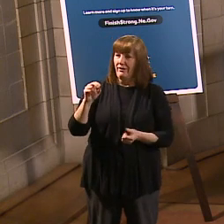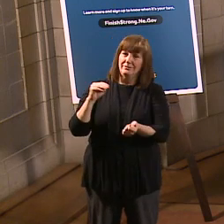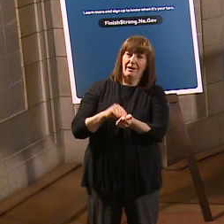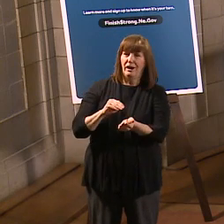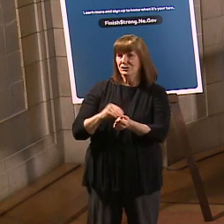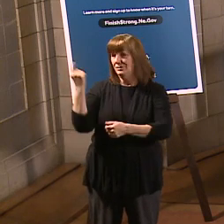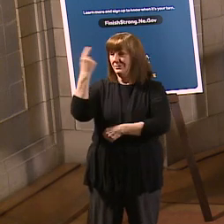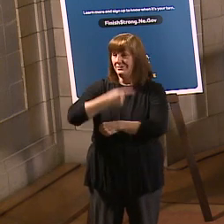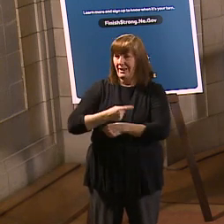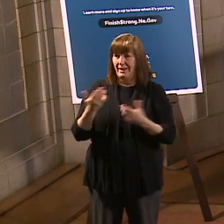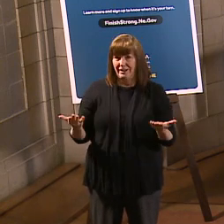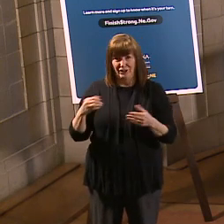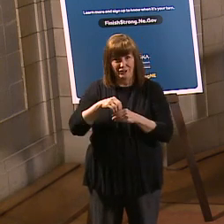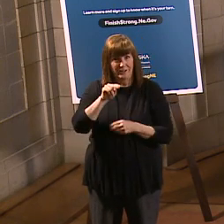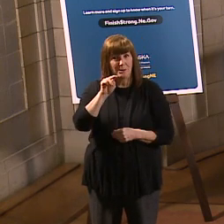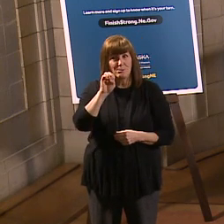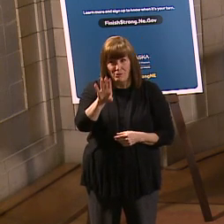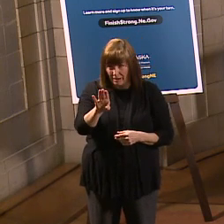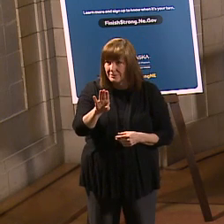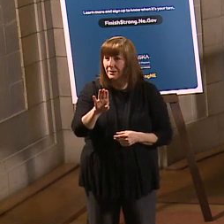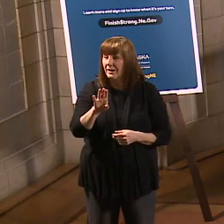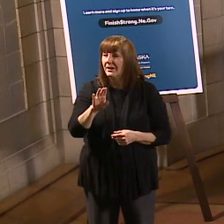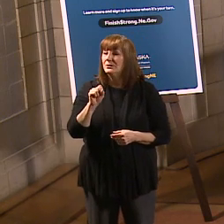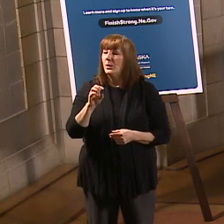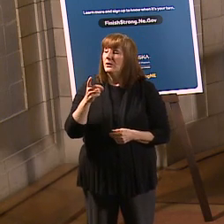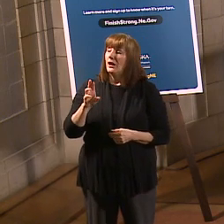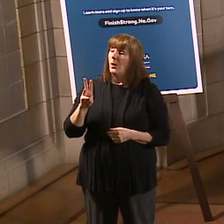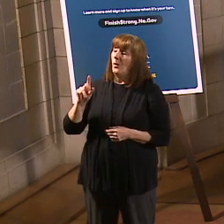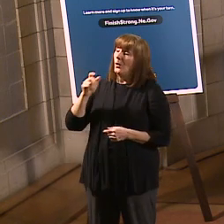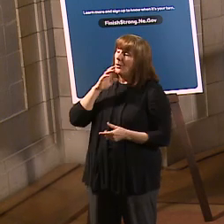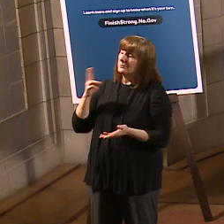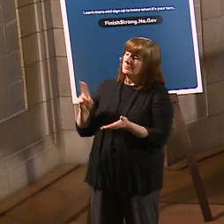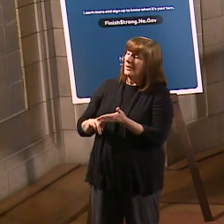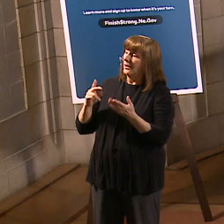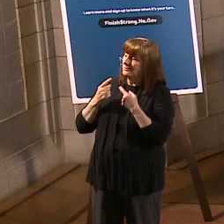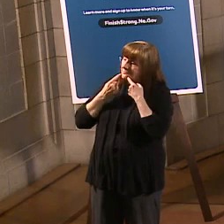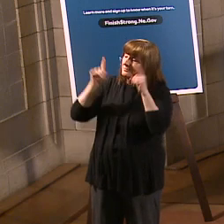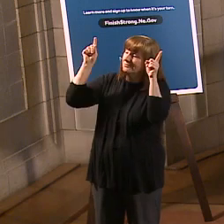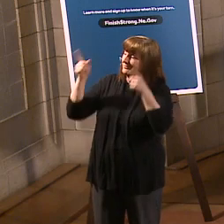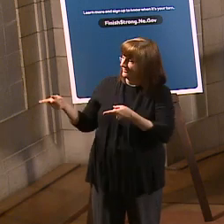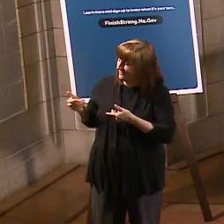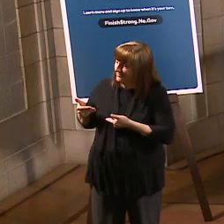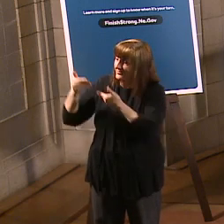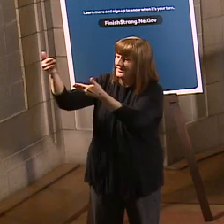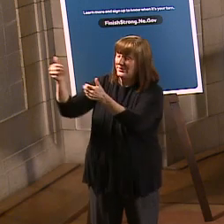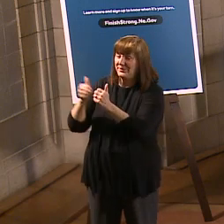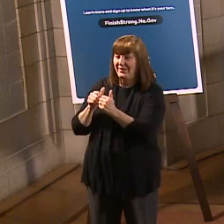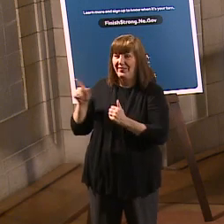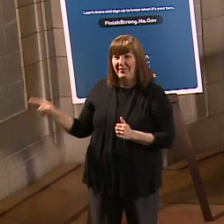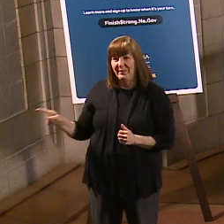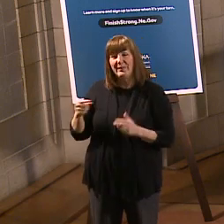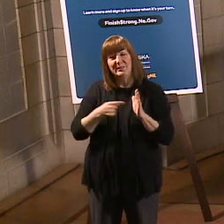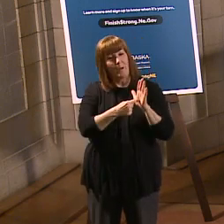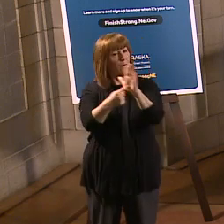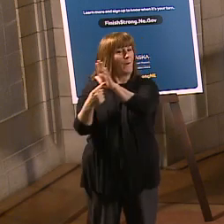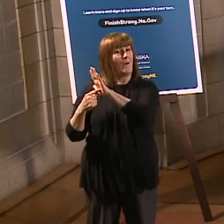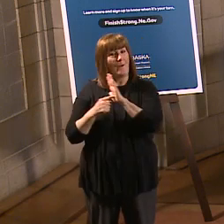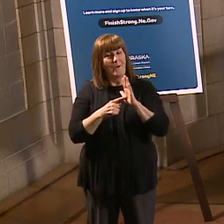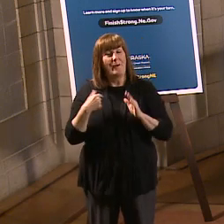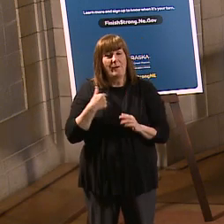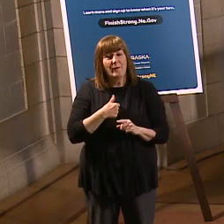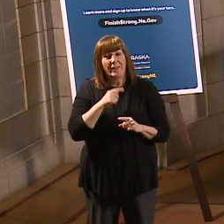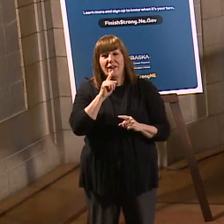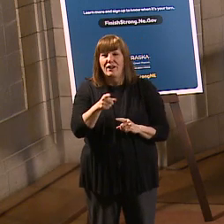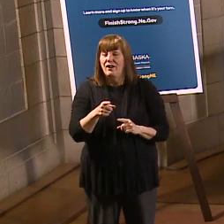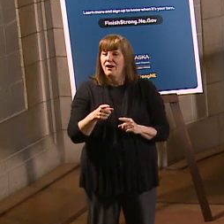Doctor's Day here in Nebraska. And so, Dr. Walsh, I'm going to be signing a proclamation that you can take back with you and show everybody that we